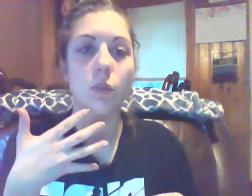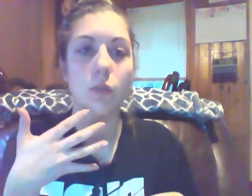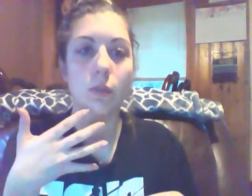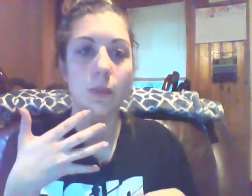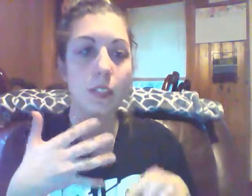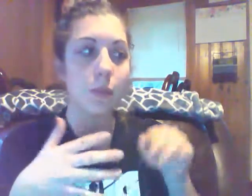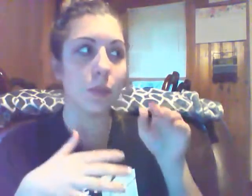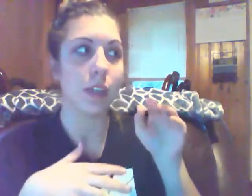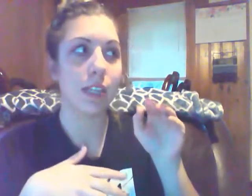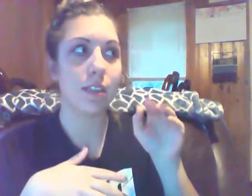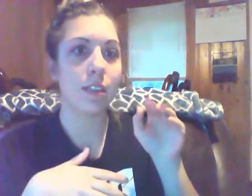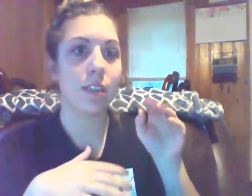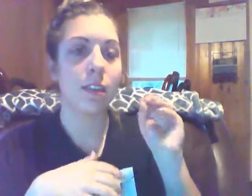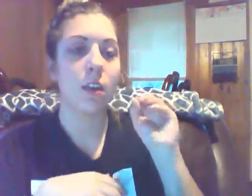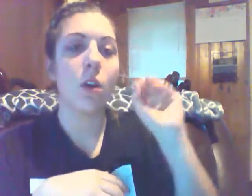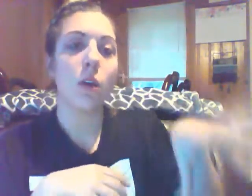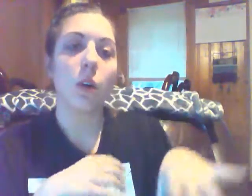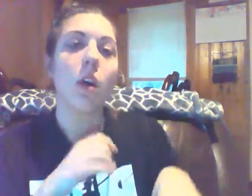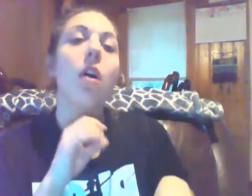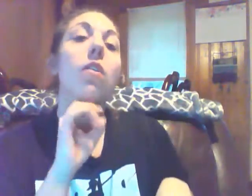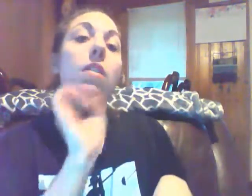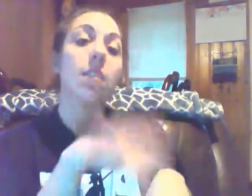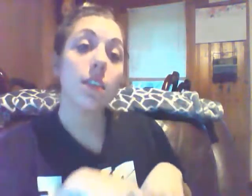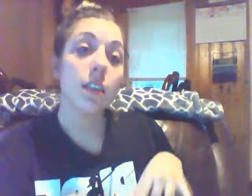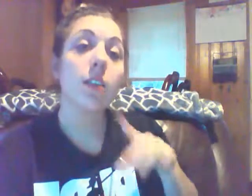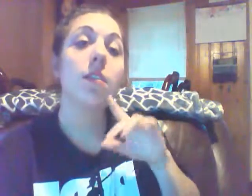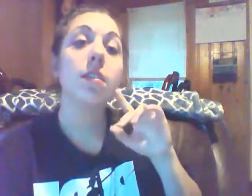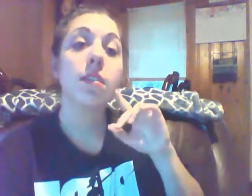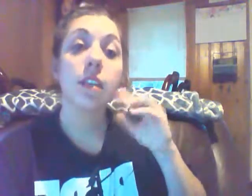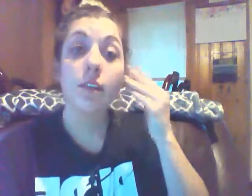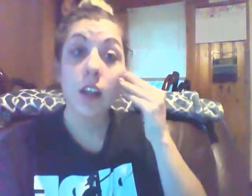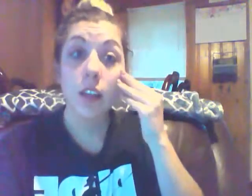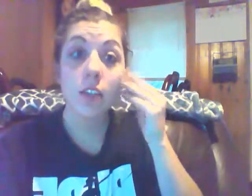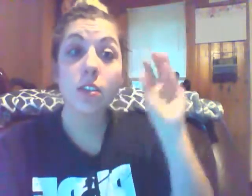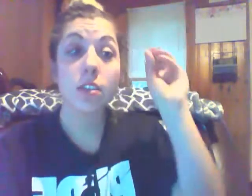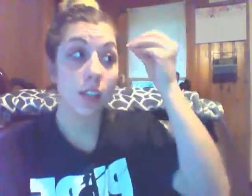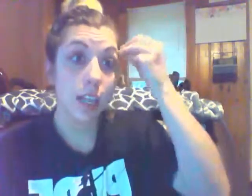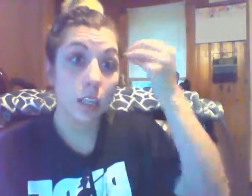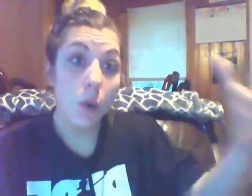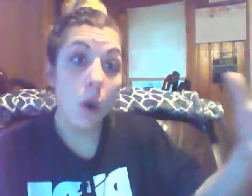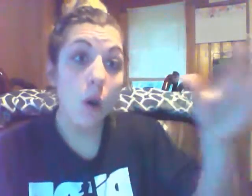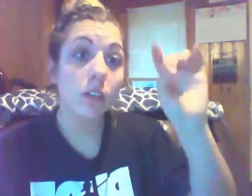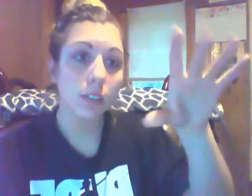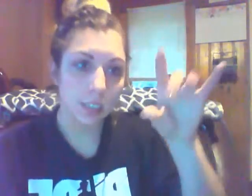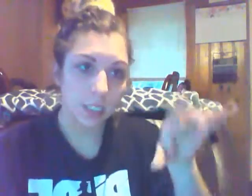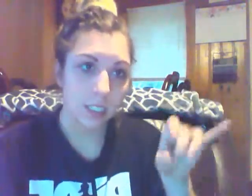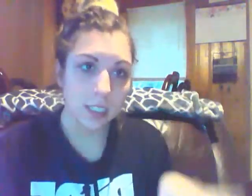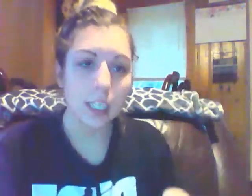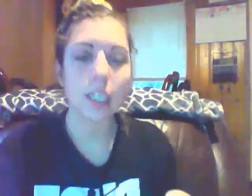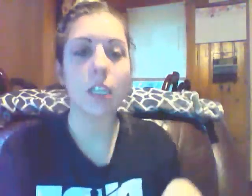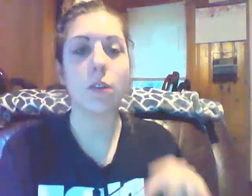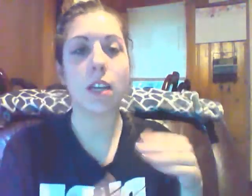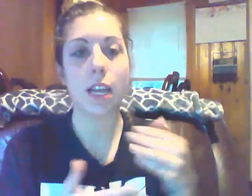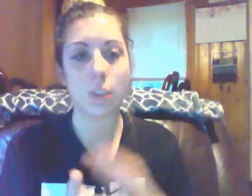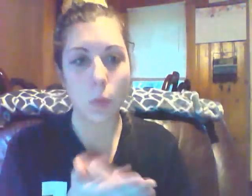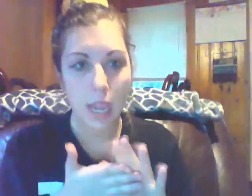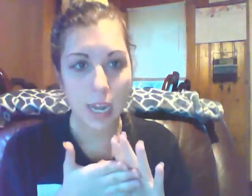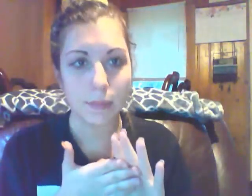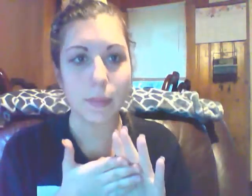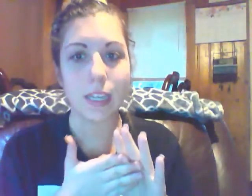who's responsible, it's, oh, this is, deaf knowledge, just to let you know, click, click, click, in a nice way, and making